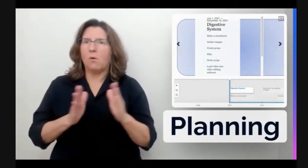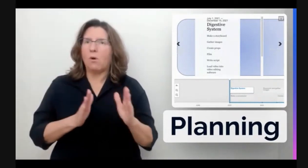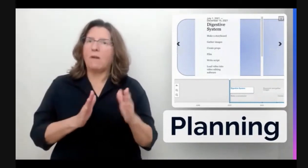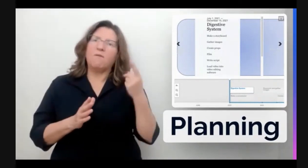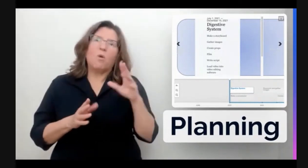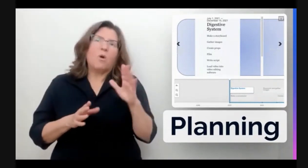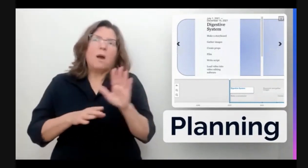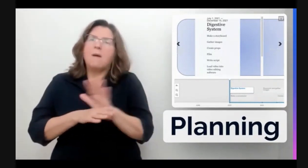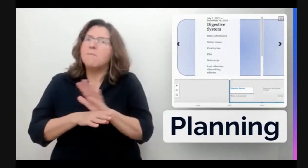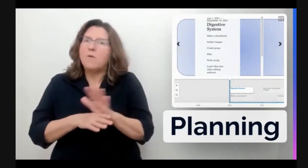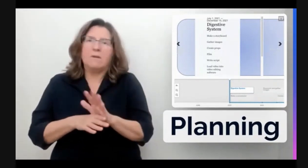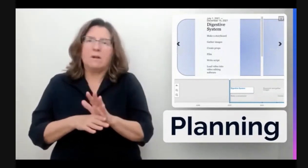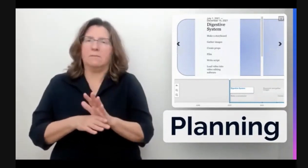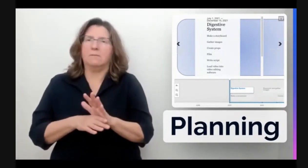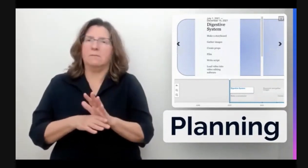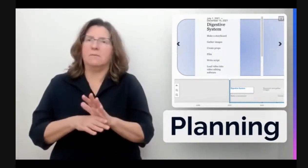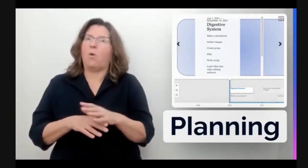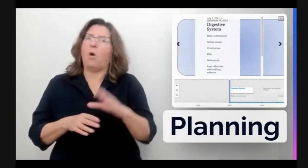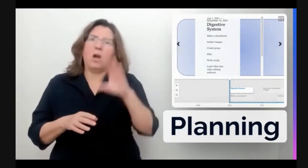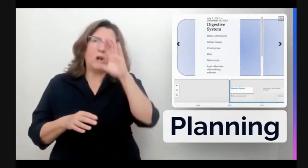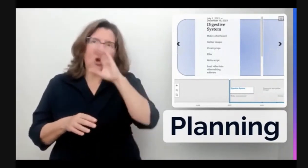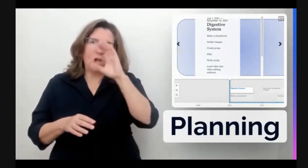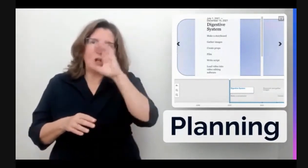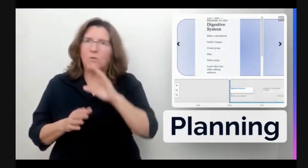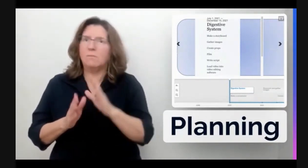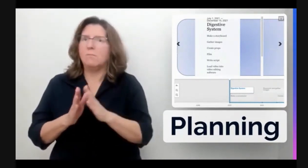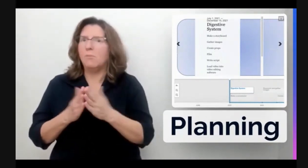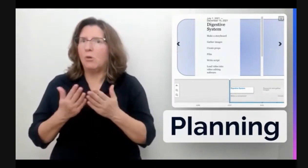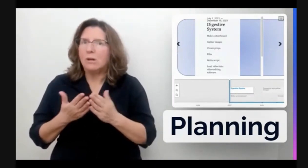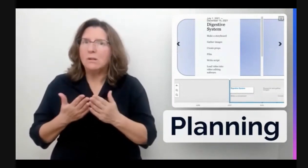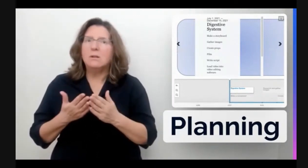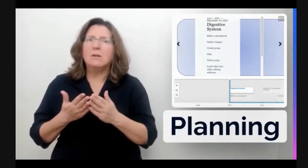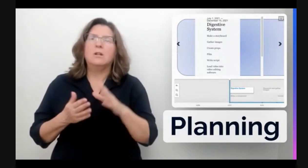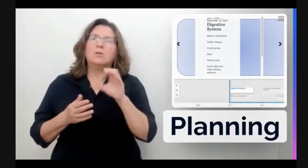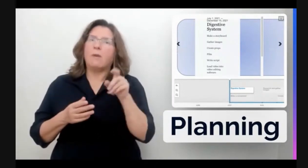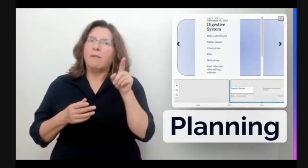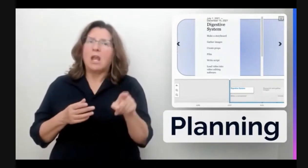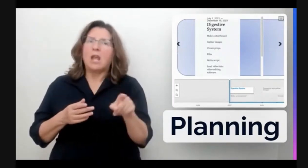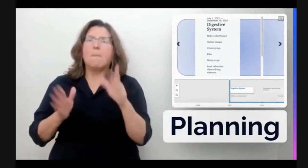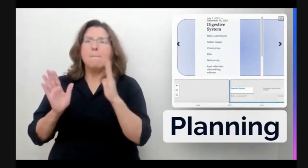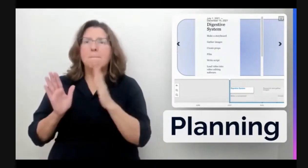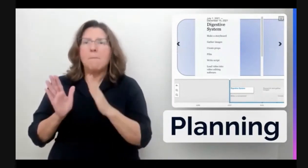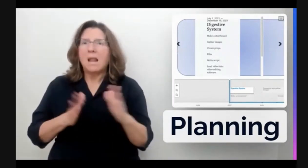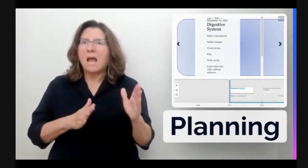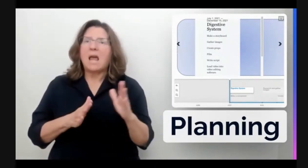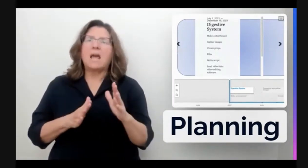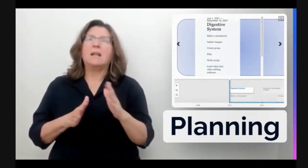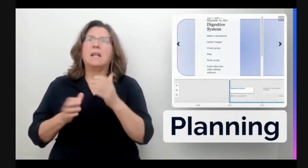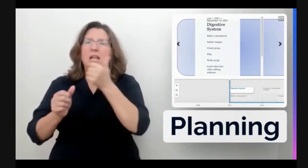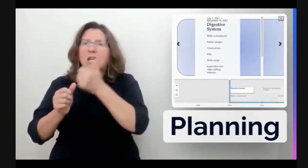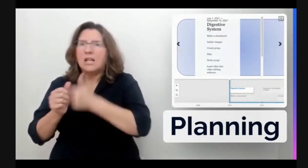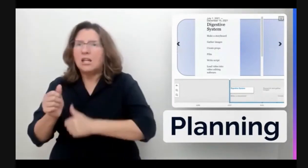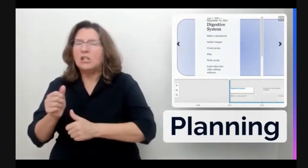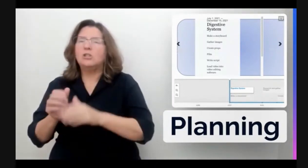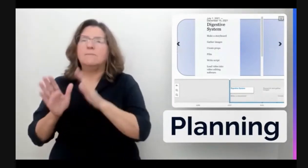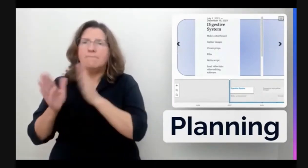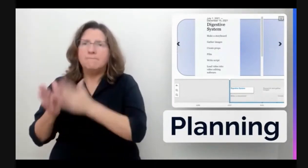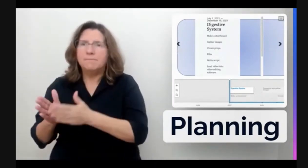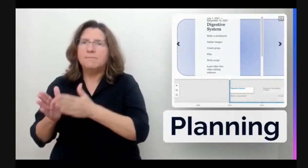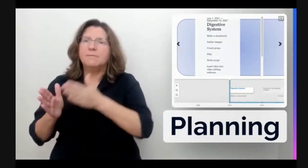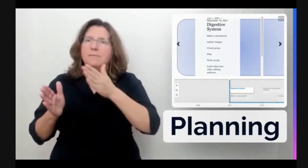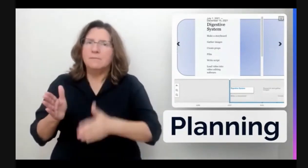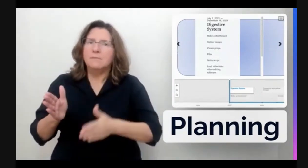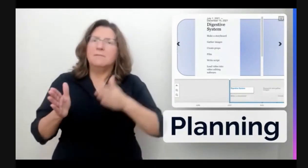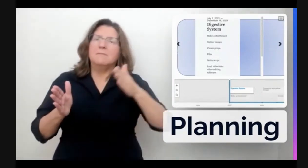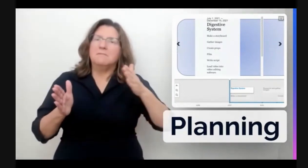a storyboard for a movie, a comic book, or any other activity. The tool can